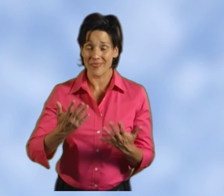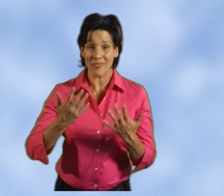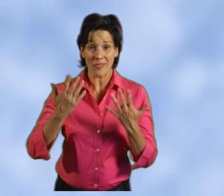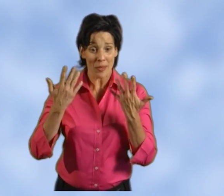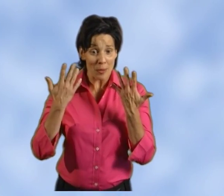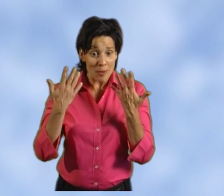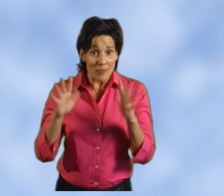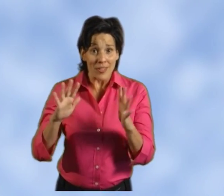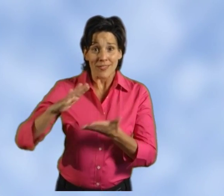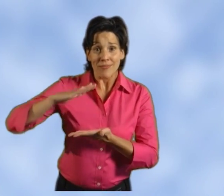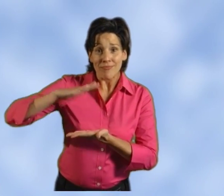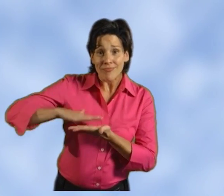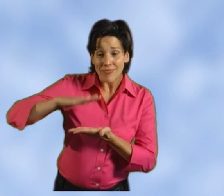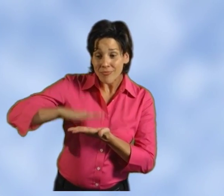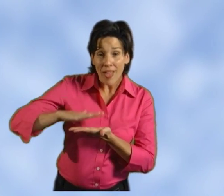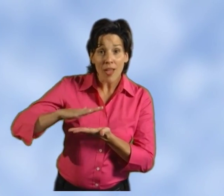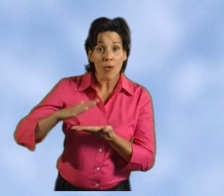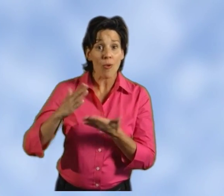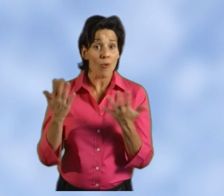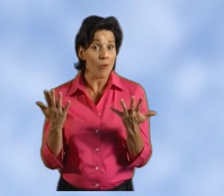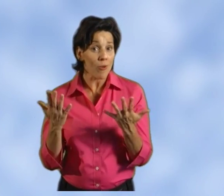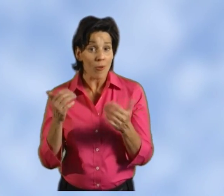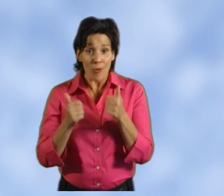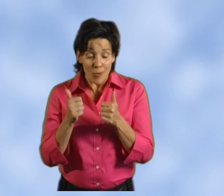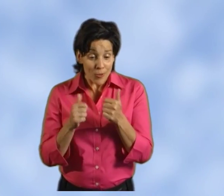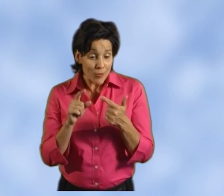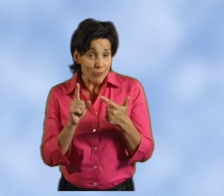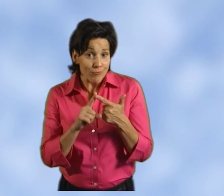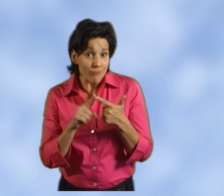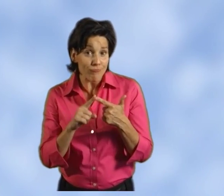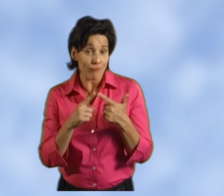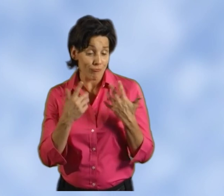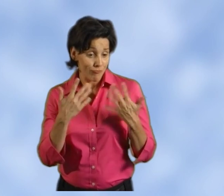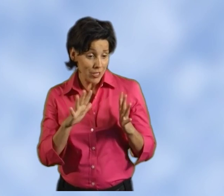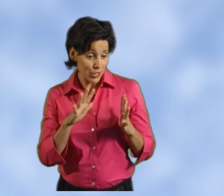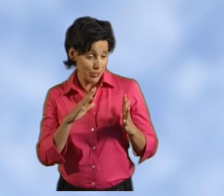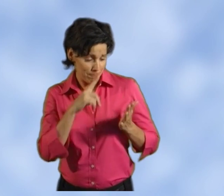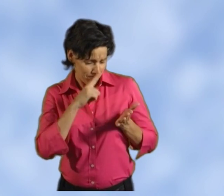We may be told that based on our mammogram or clinical breast exam,